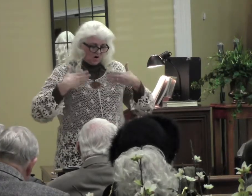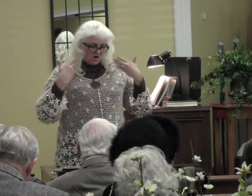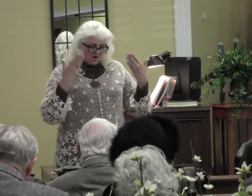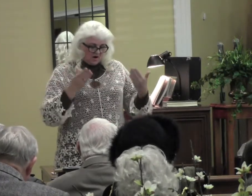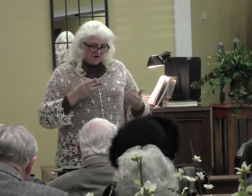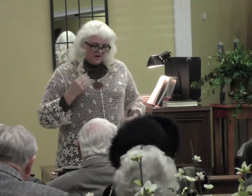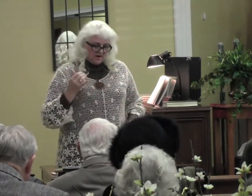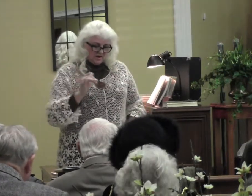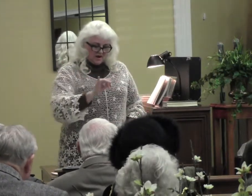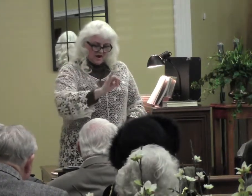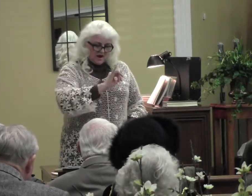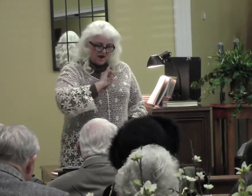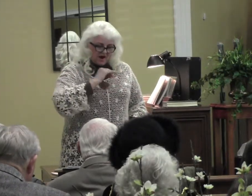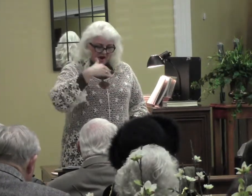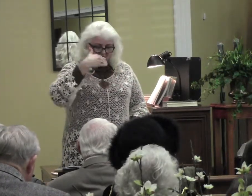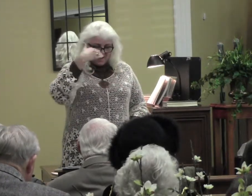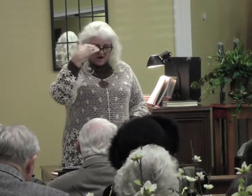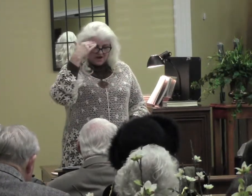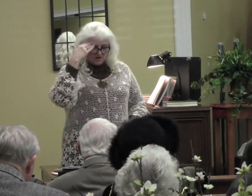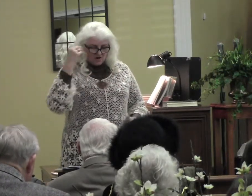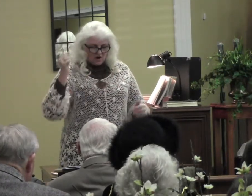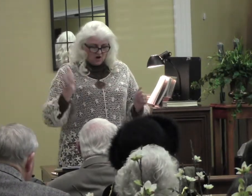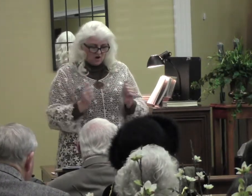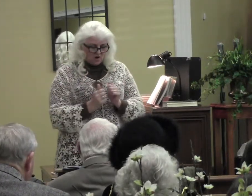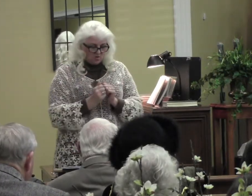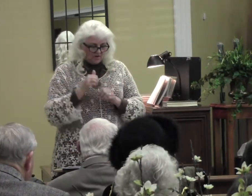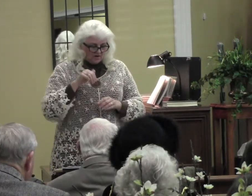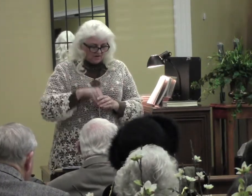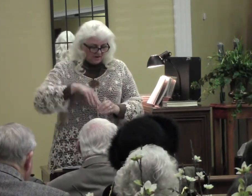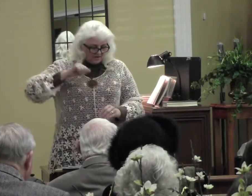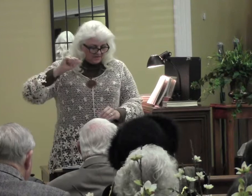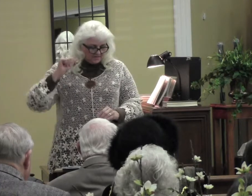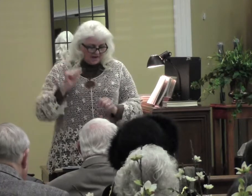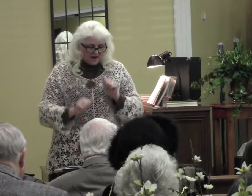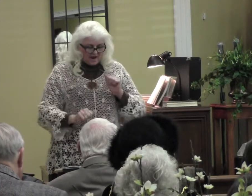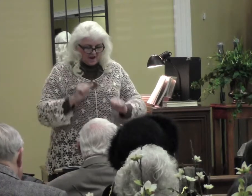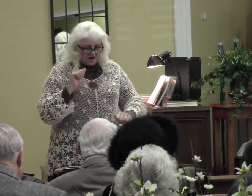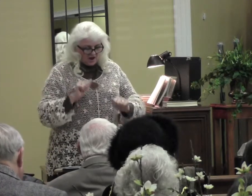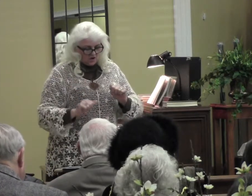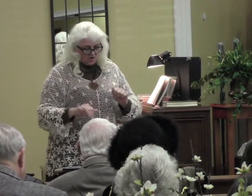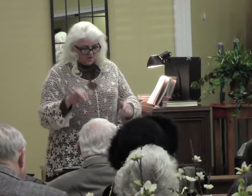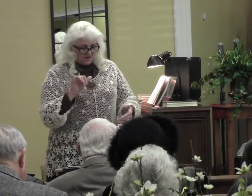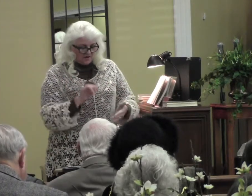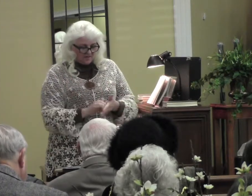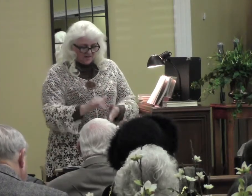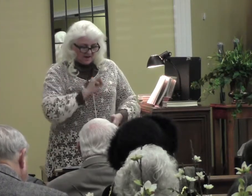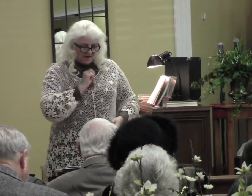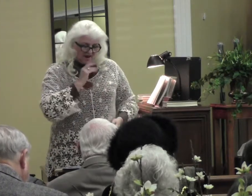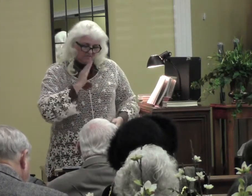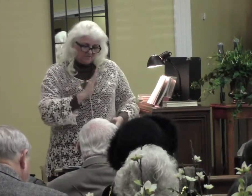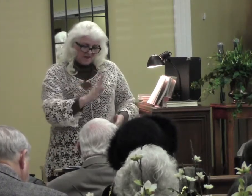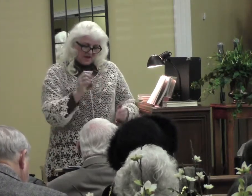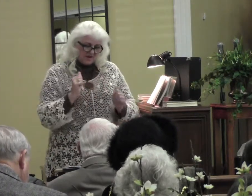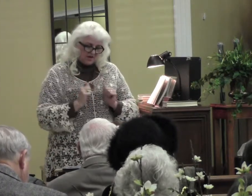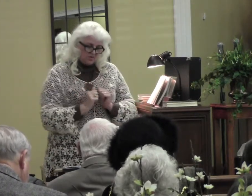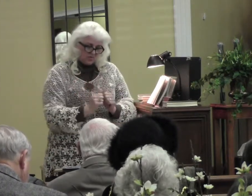I know through the doubt that I've been